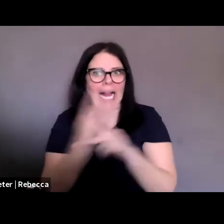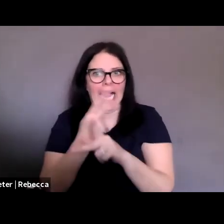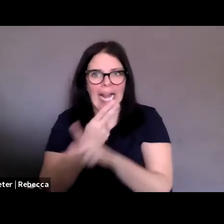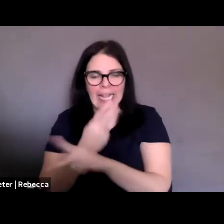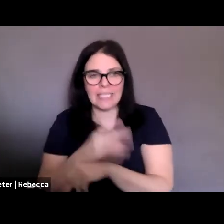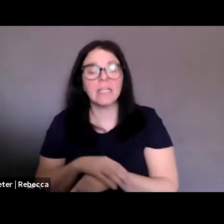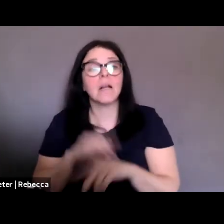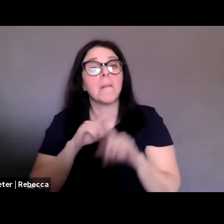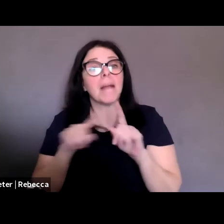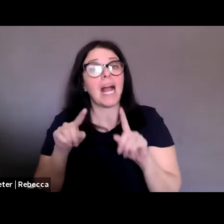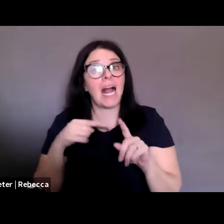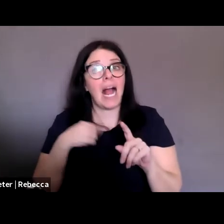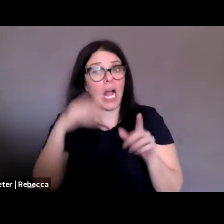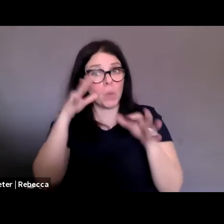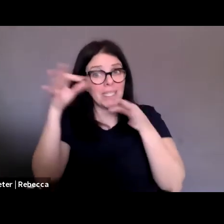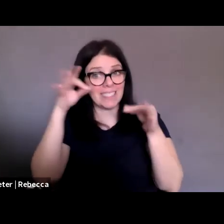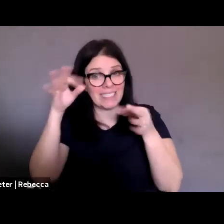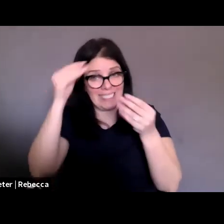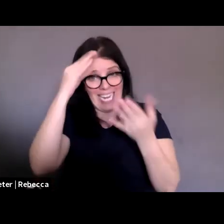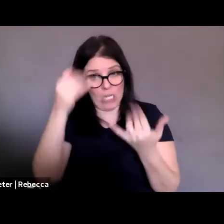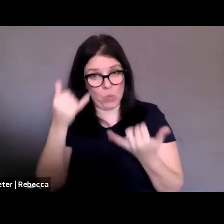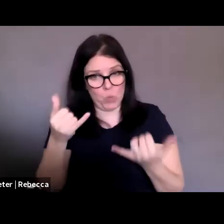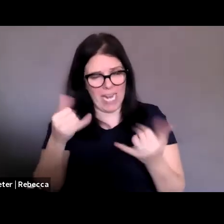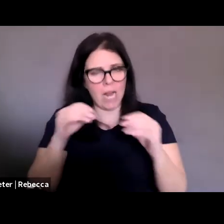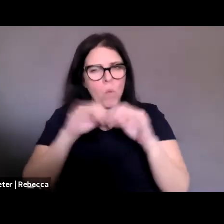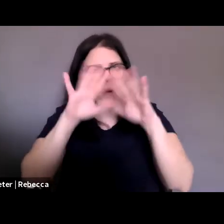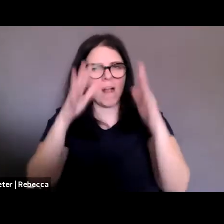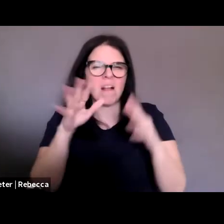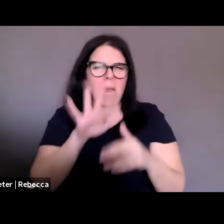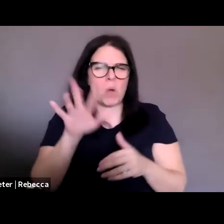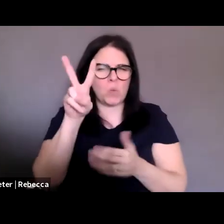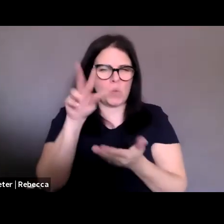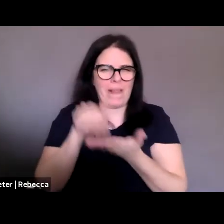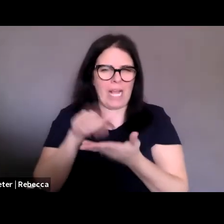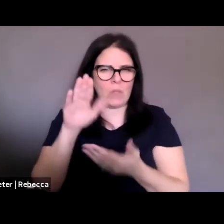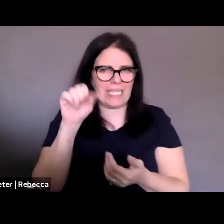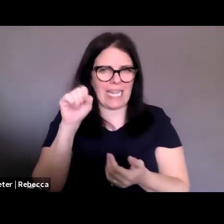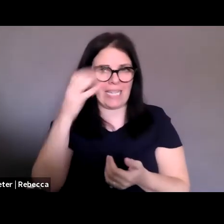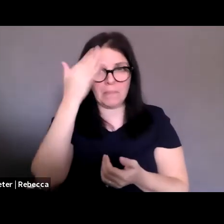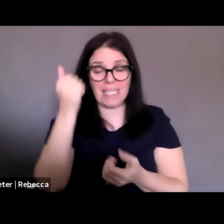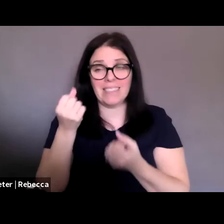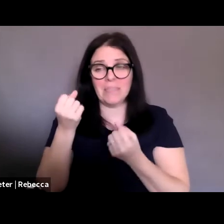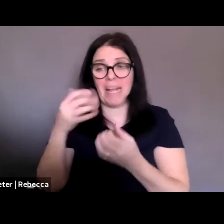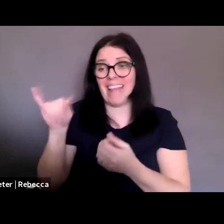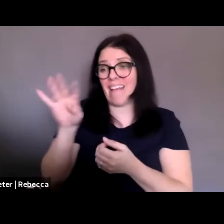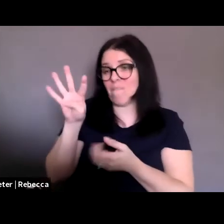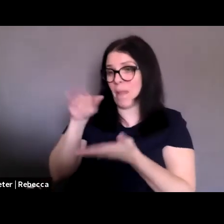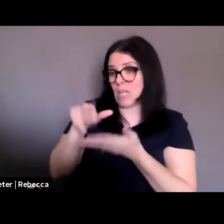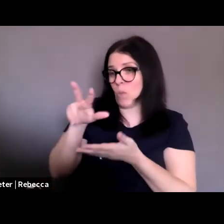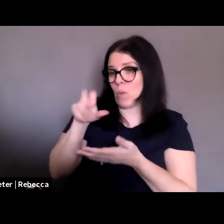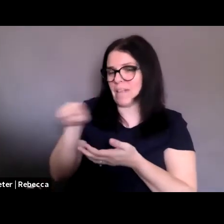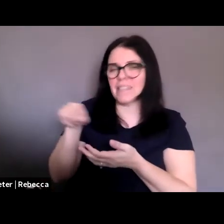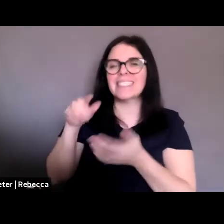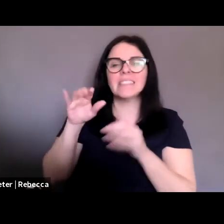present, though, today is really based on more like closer to 2,000 cases, because a lot of those 4,000 that stayed in the data set were